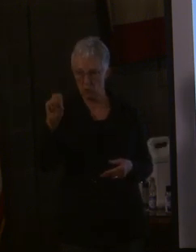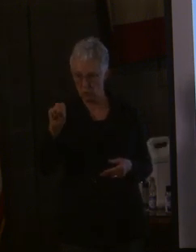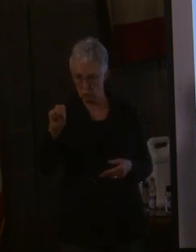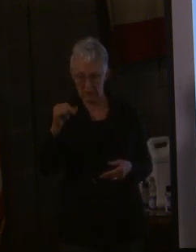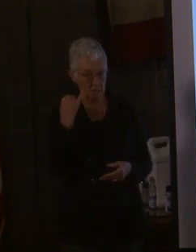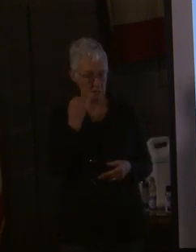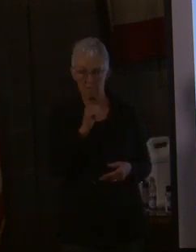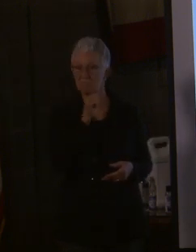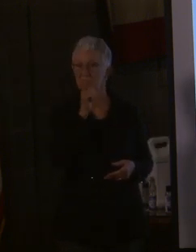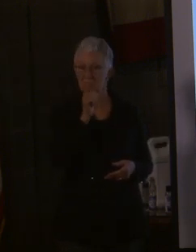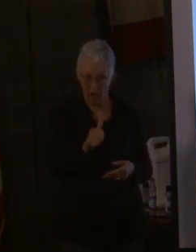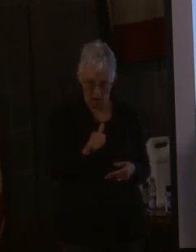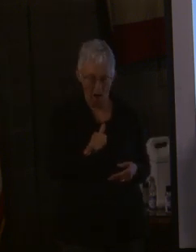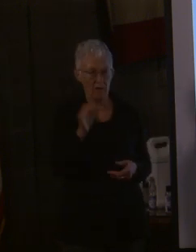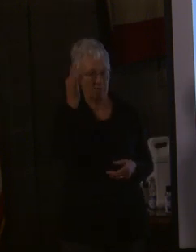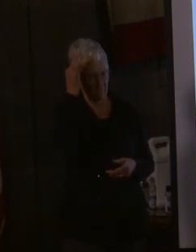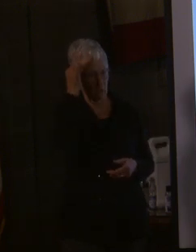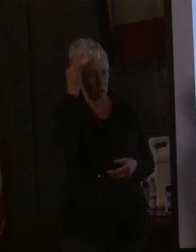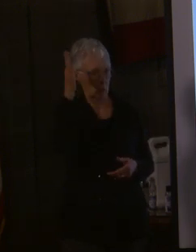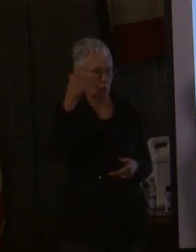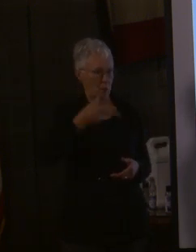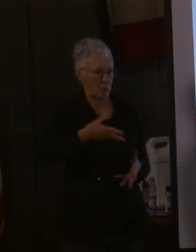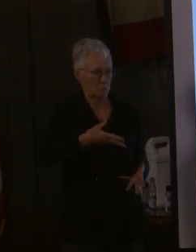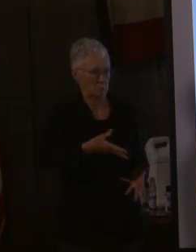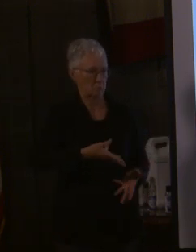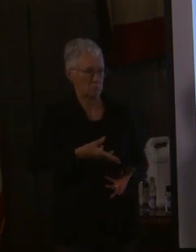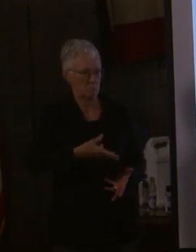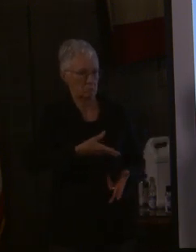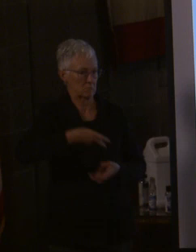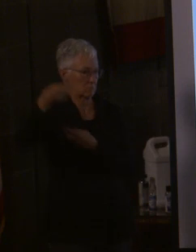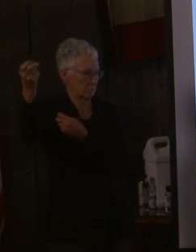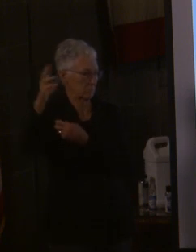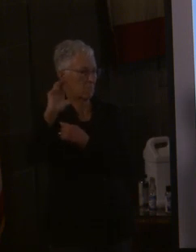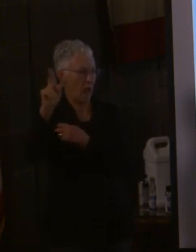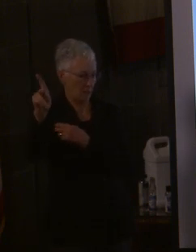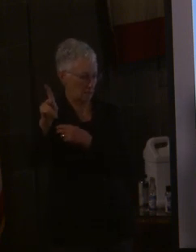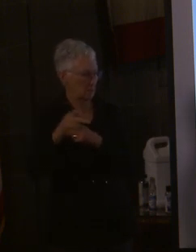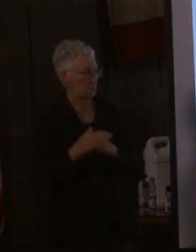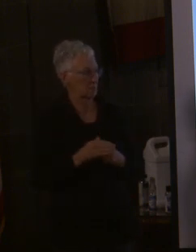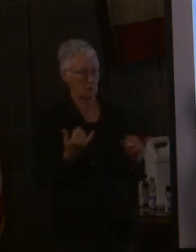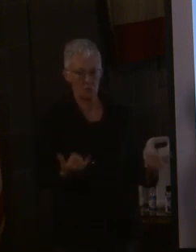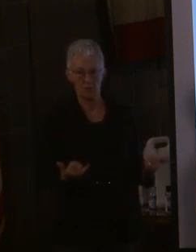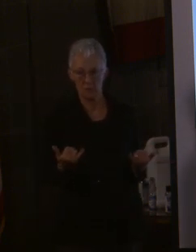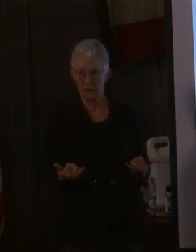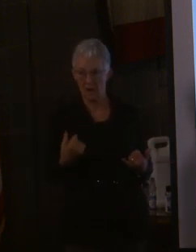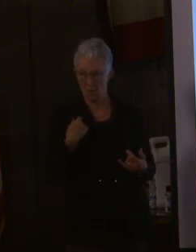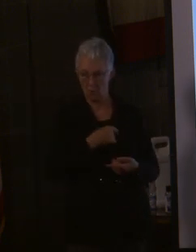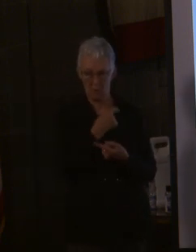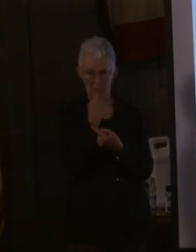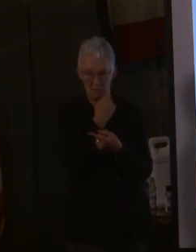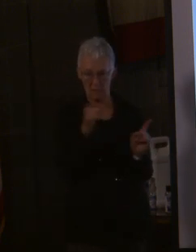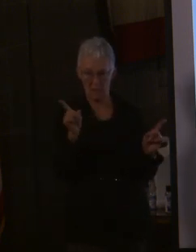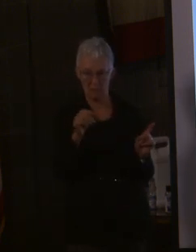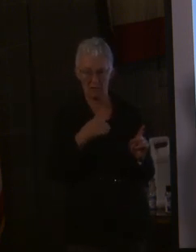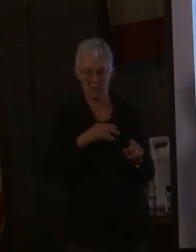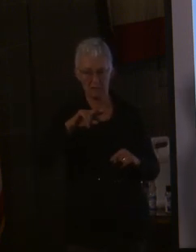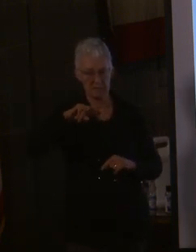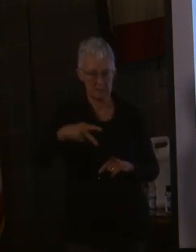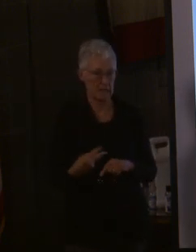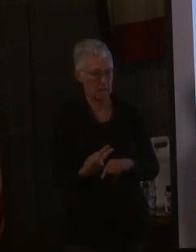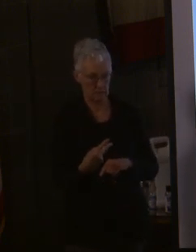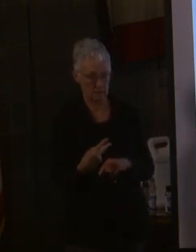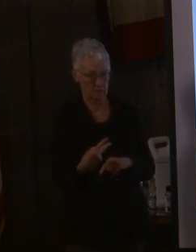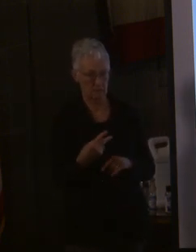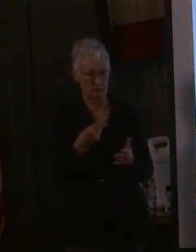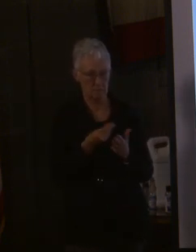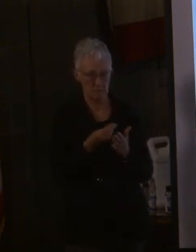government. So what we're announcing today is a second round of grants that will be available for folks so